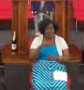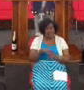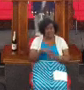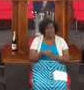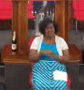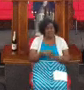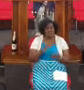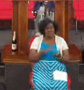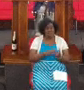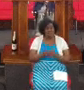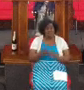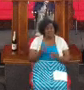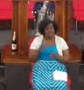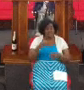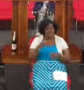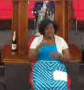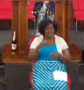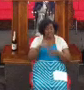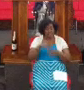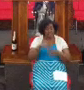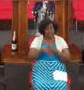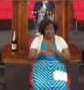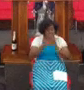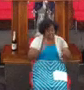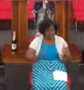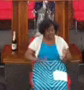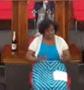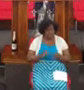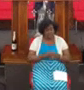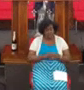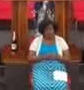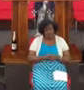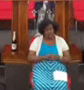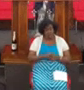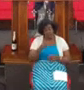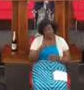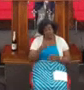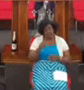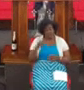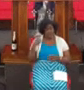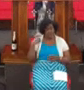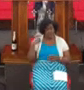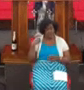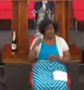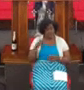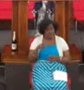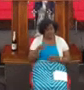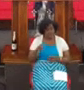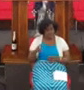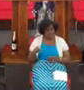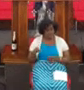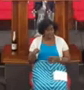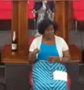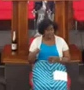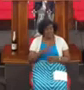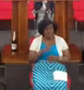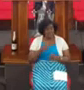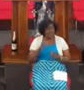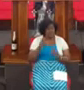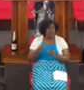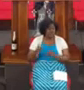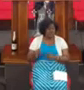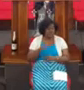In our text tonight, Jesus enters the house, the Bible says, of one of the chief Pharisees. His purpose